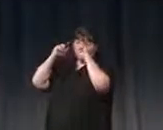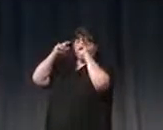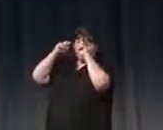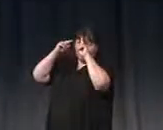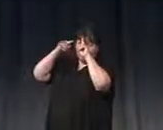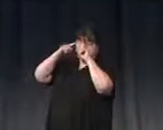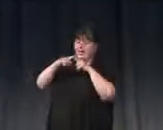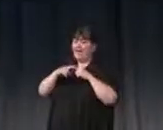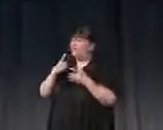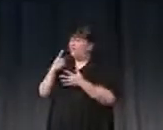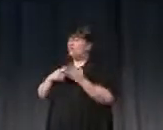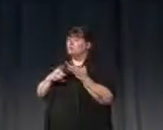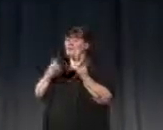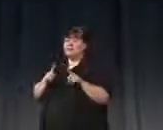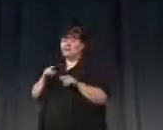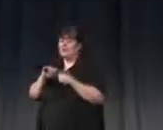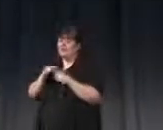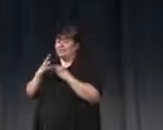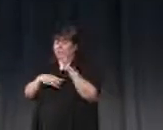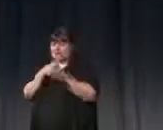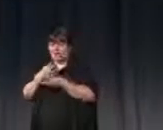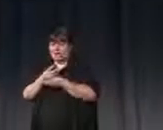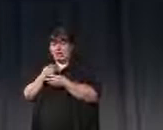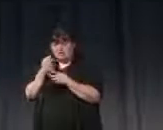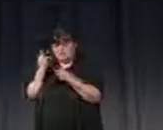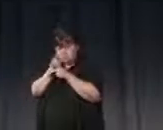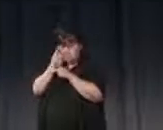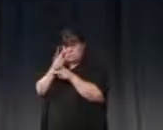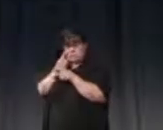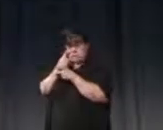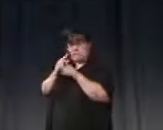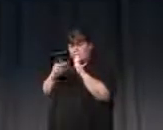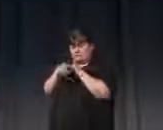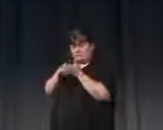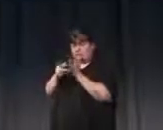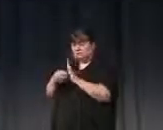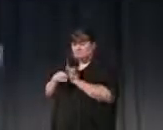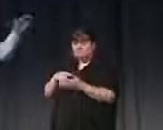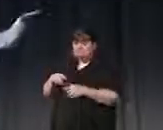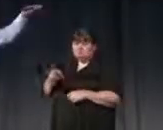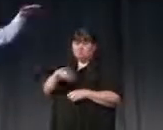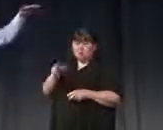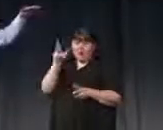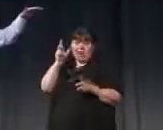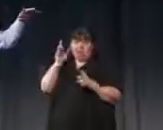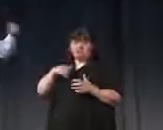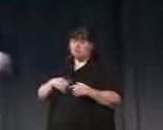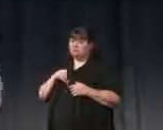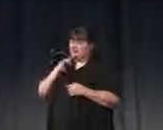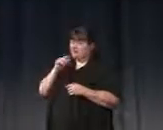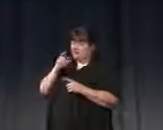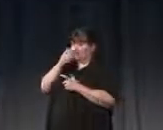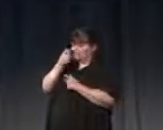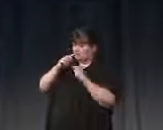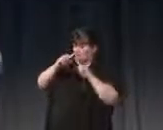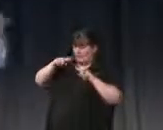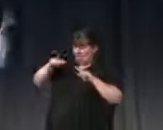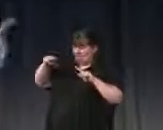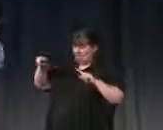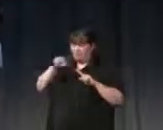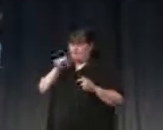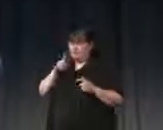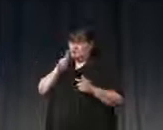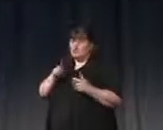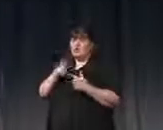stuff about what was happening in the world. All right, and so as a listener, that's really what you care about. You're not really interested in those wiggles per se. You're interested in whether it